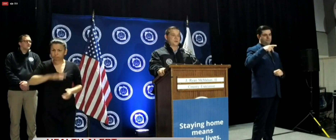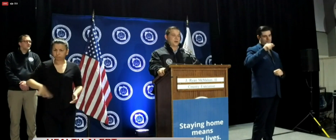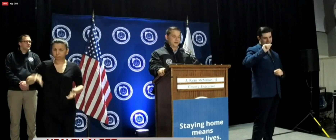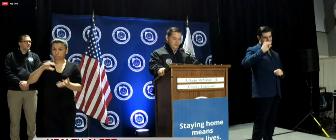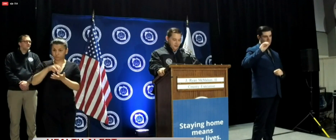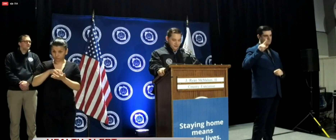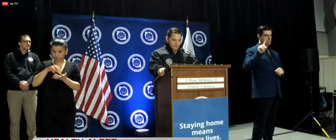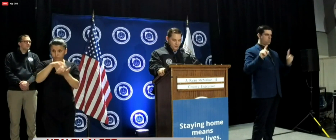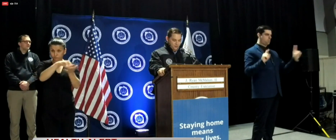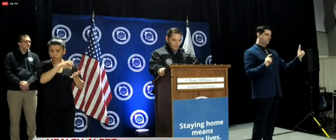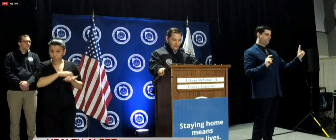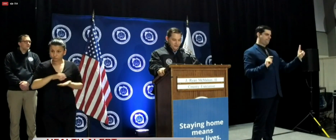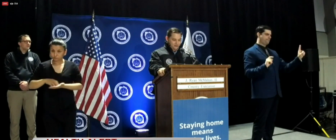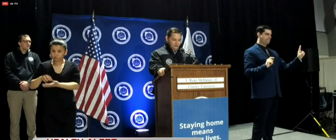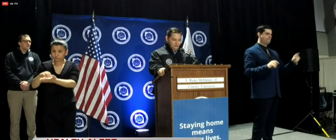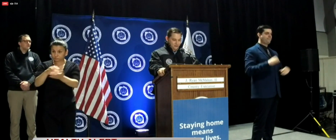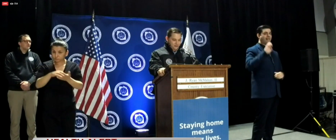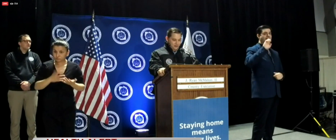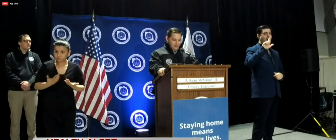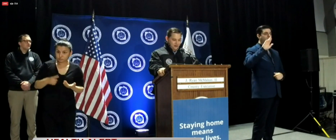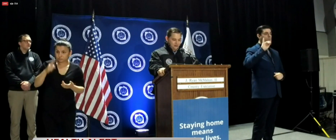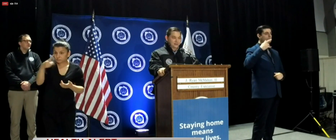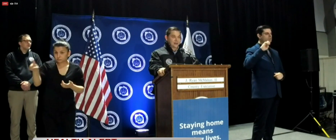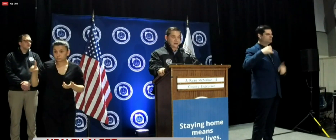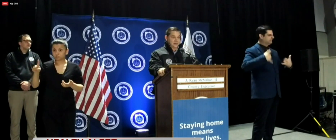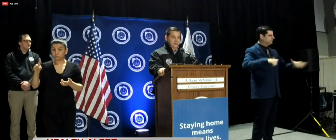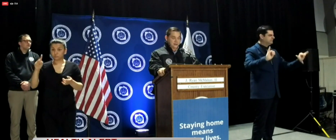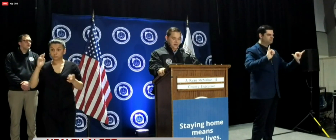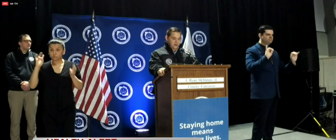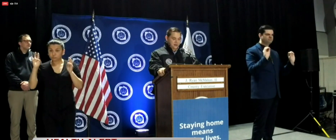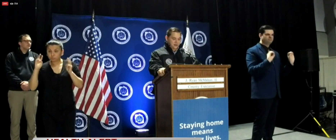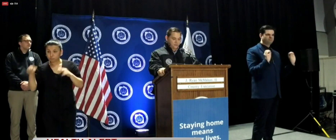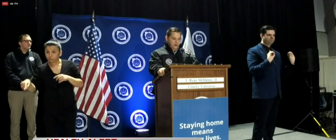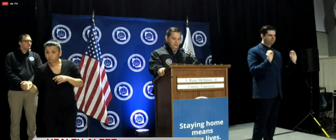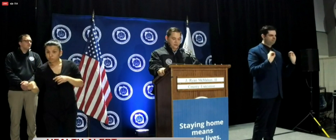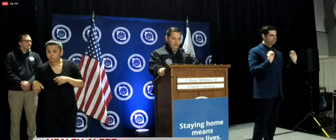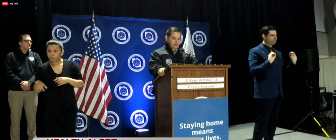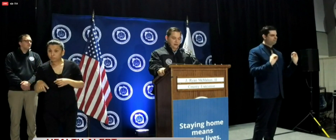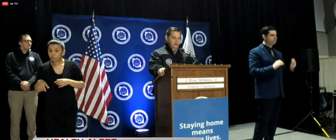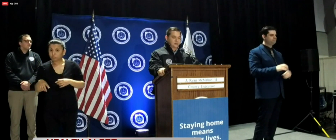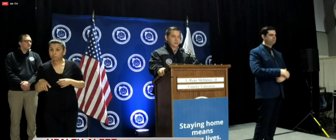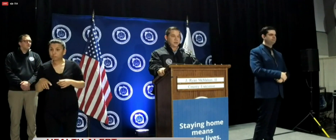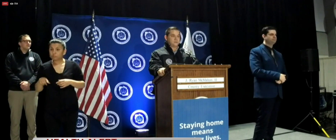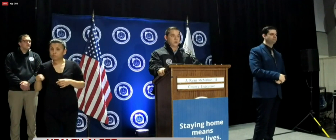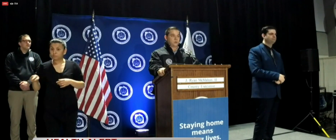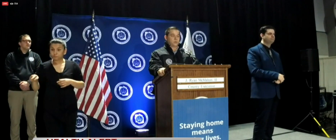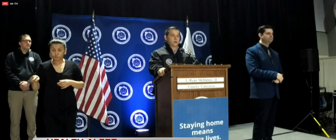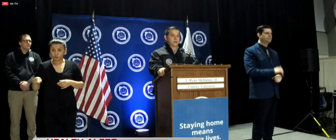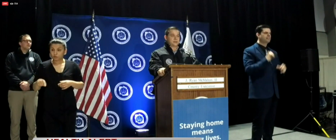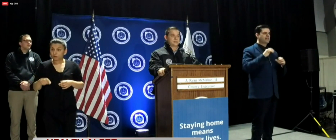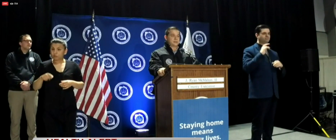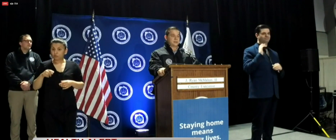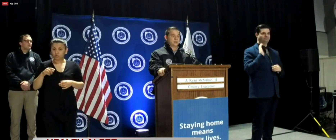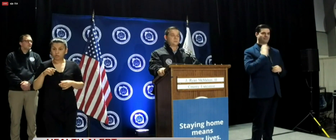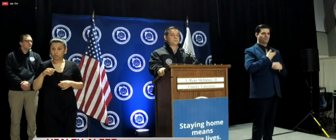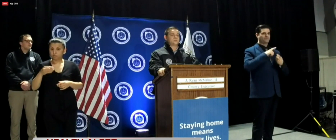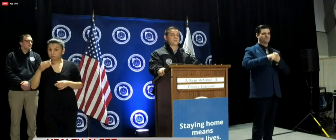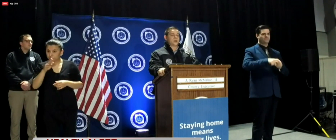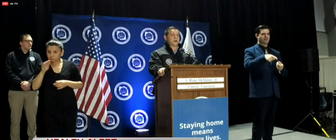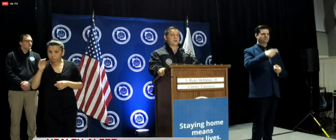holding strong, no cases to date. Our friends at the Onondaga Nation have no reported cases